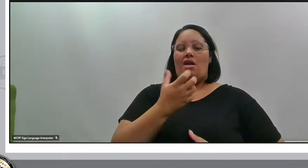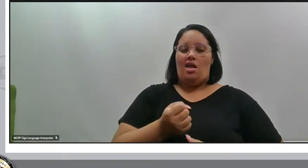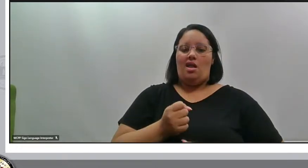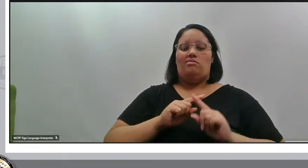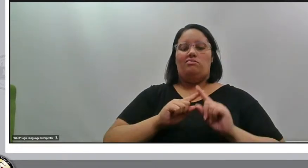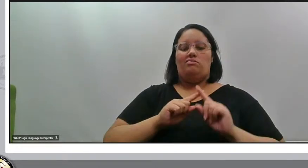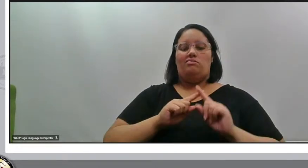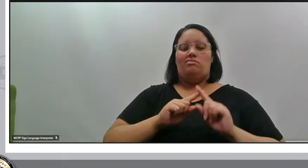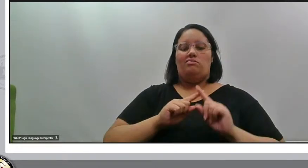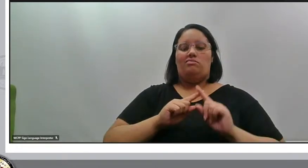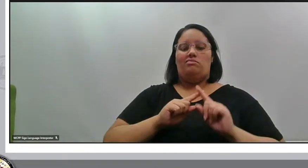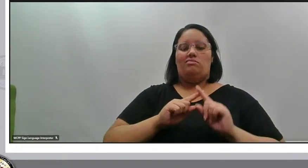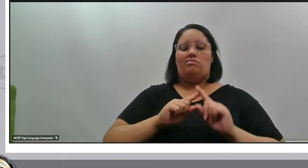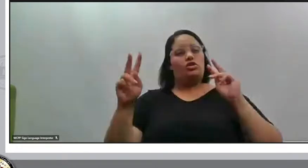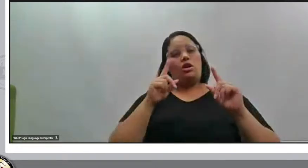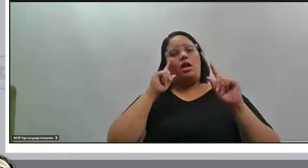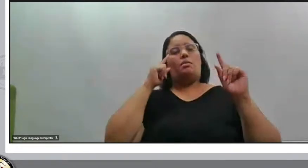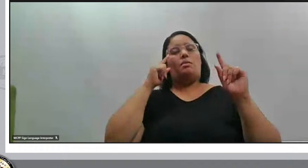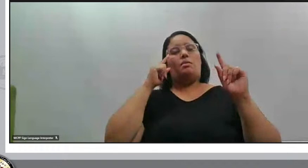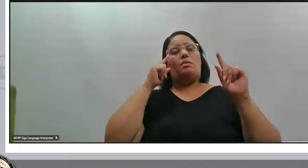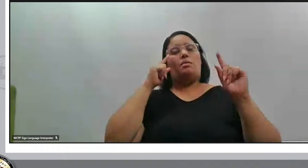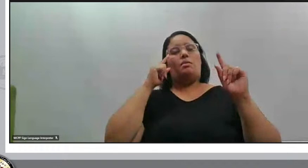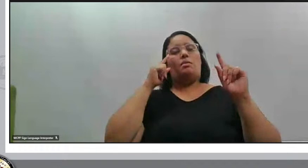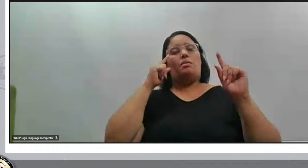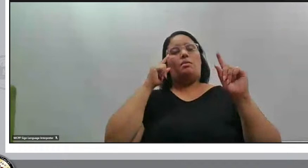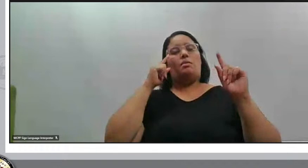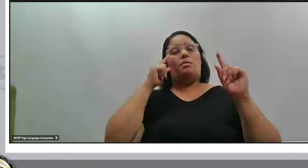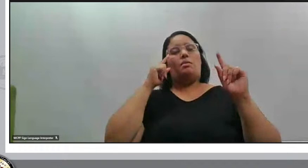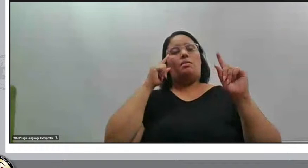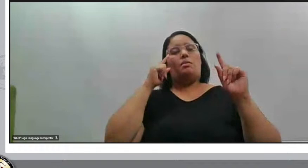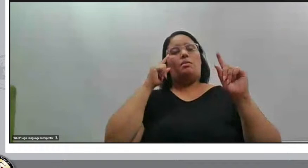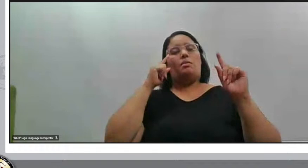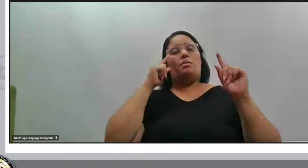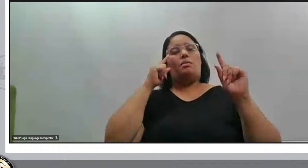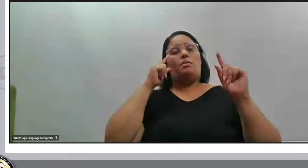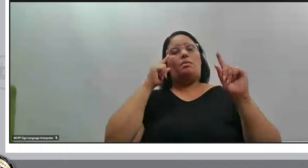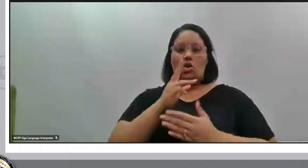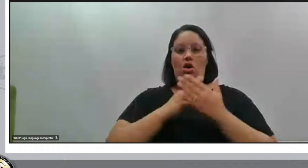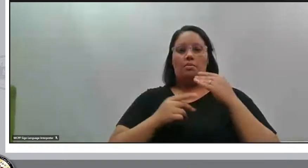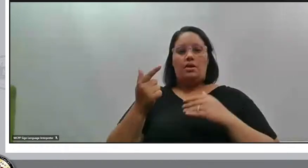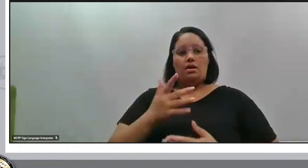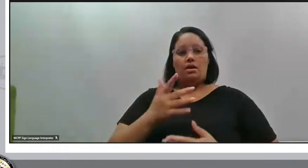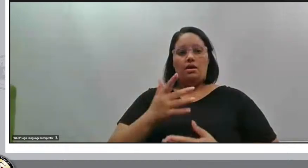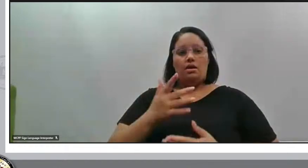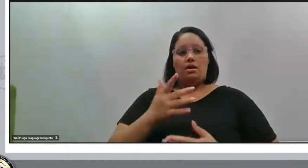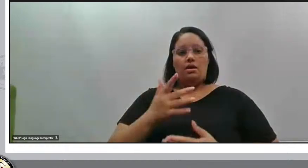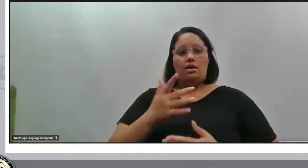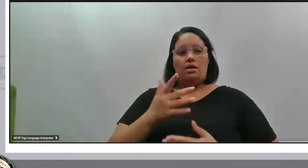vision and mission statement? Thank you. Thank you, Honourable Lekka.